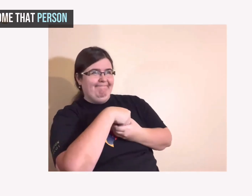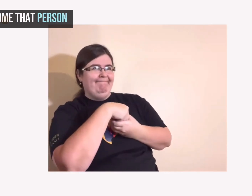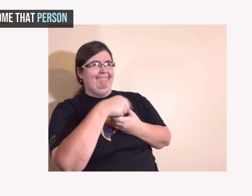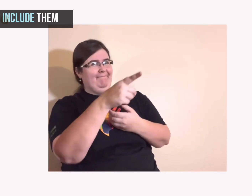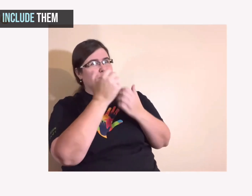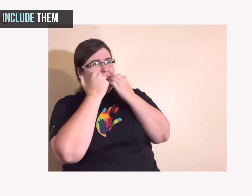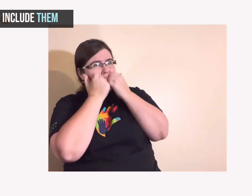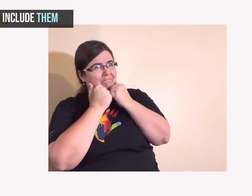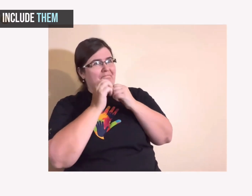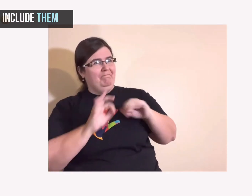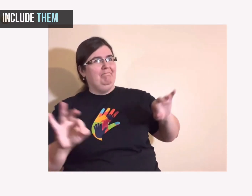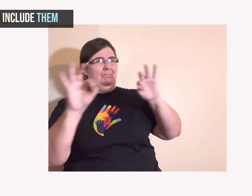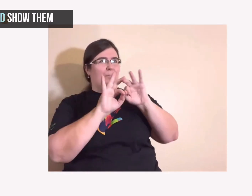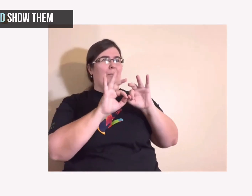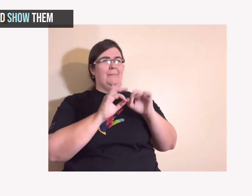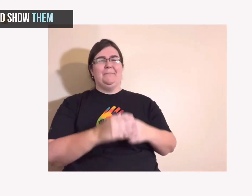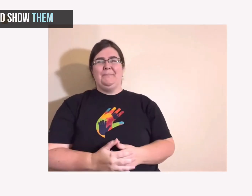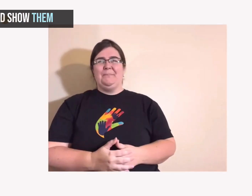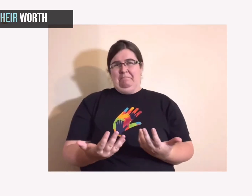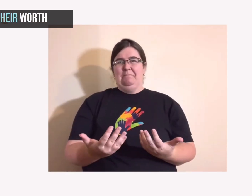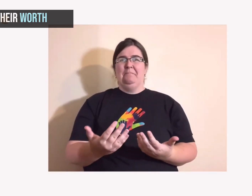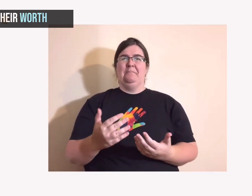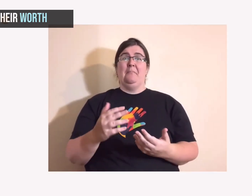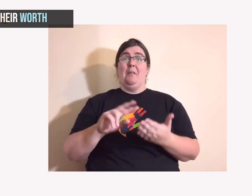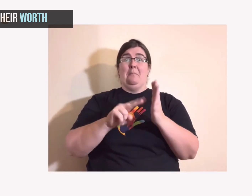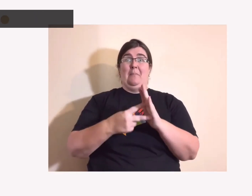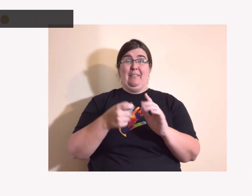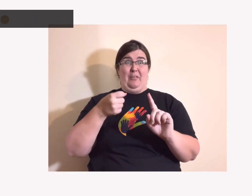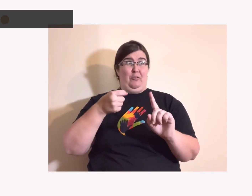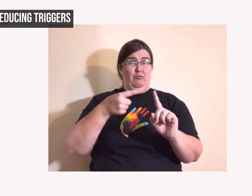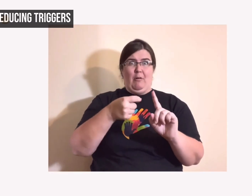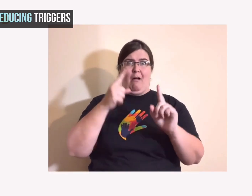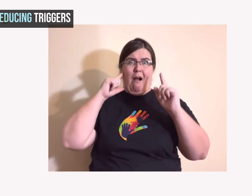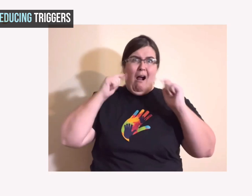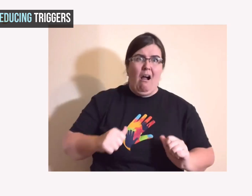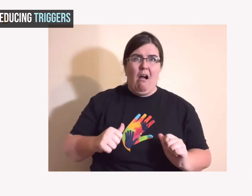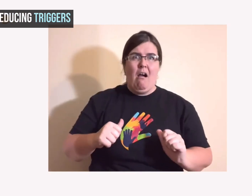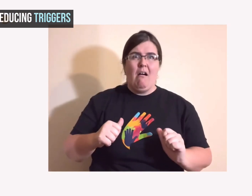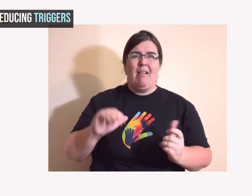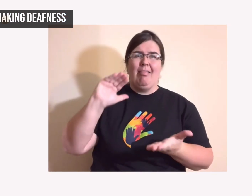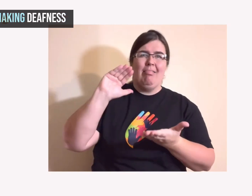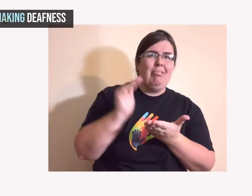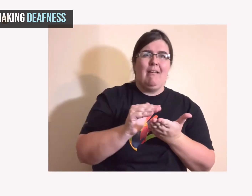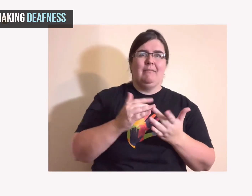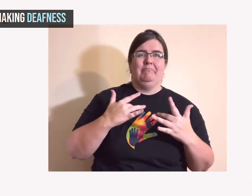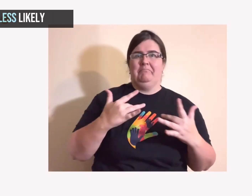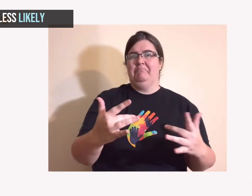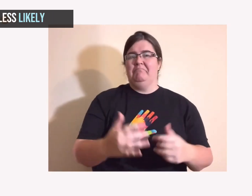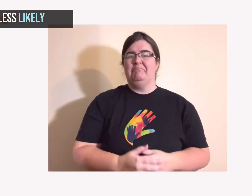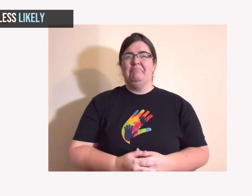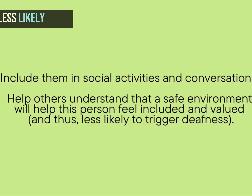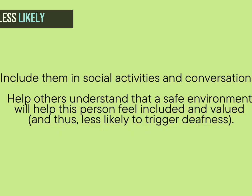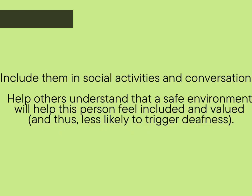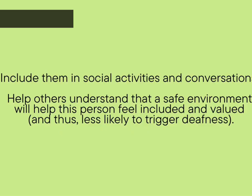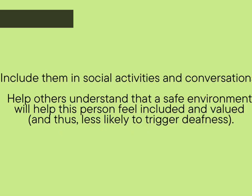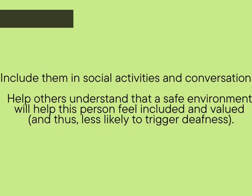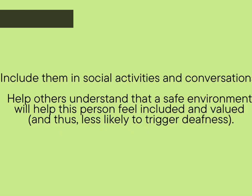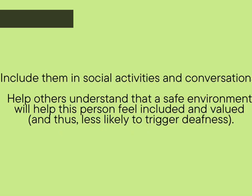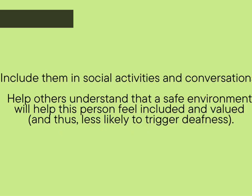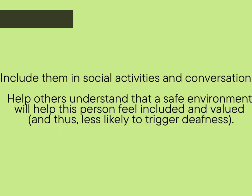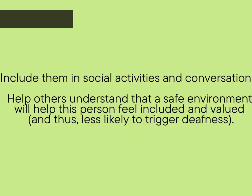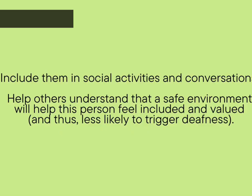that person and include them and show them their worth, thus reducing triggers and making deafness less likely.